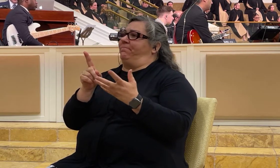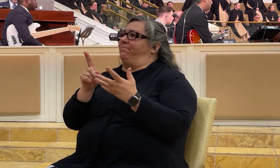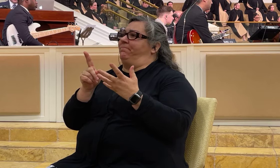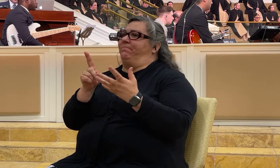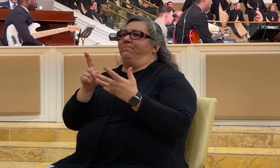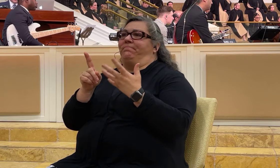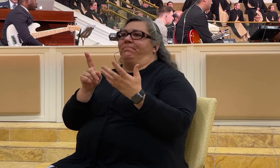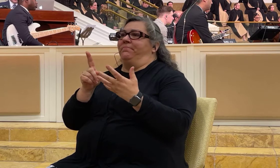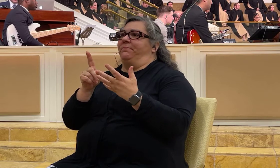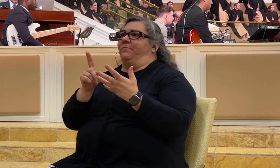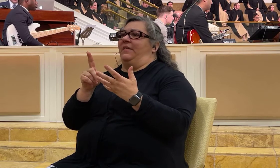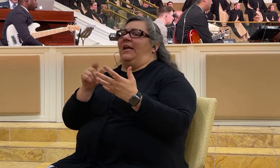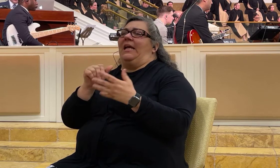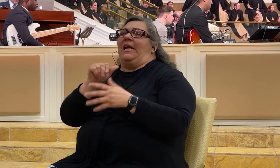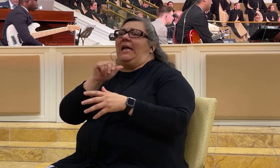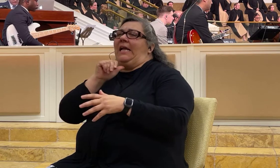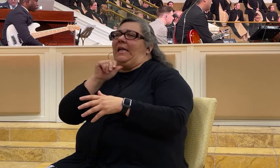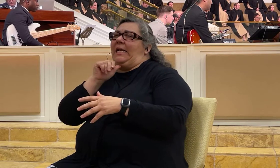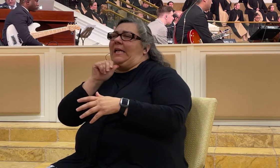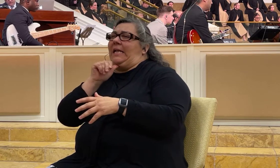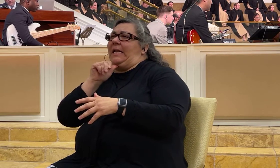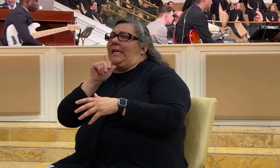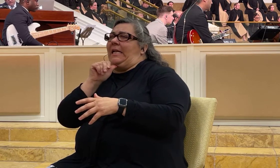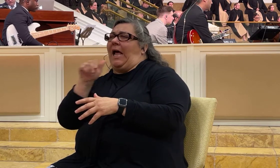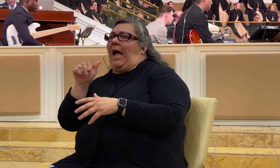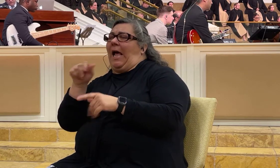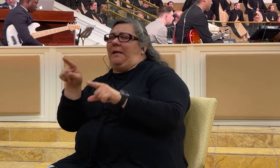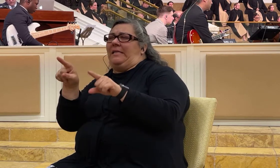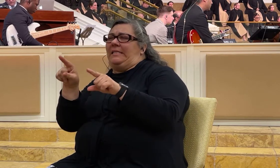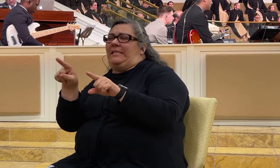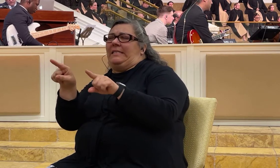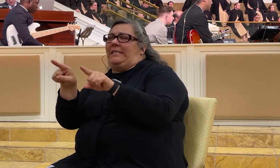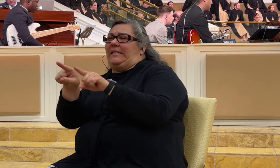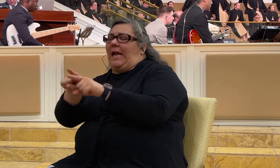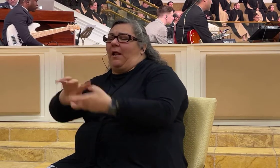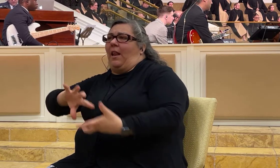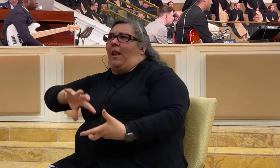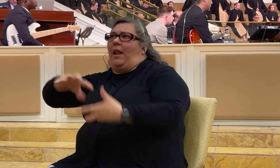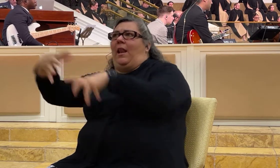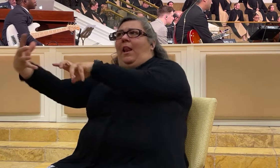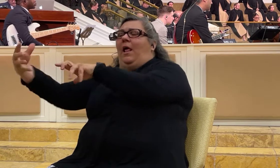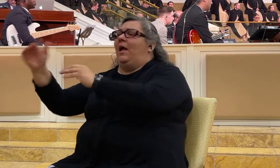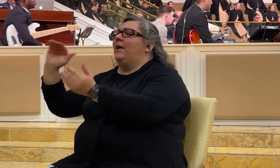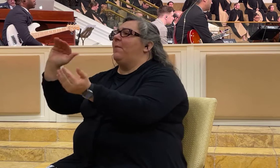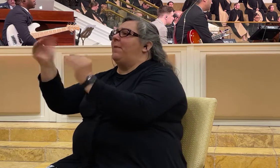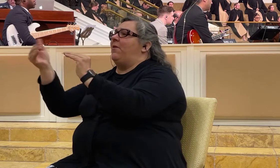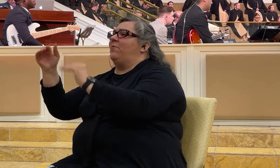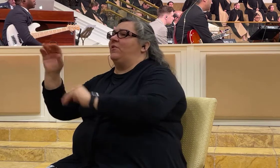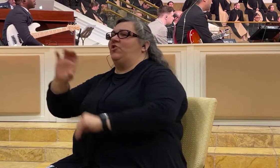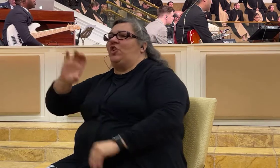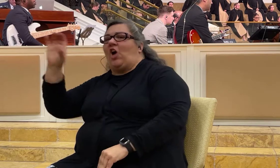not as tumultuous in some ways as other places like Chicago and Seattle,